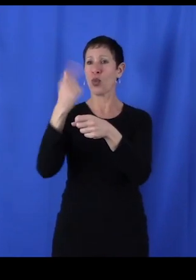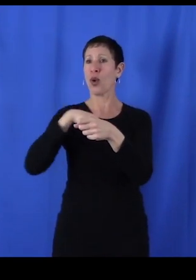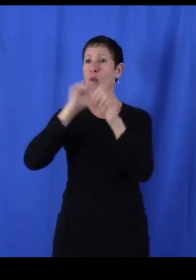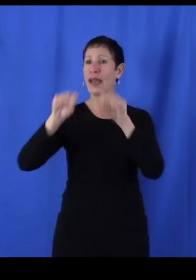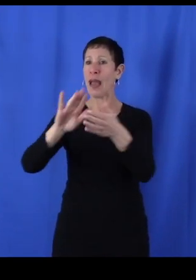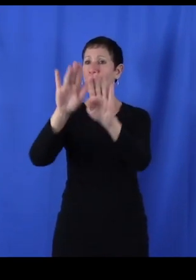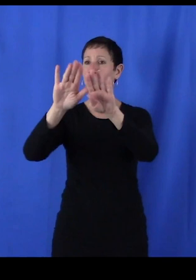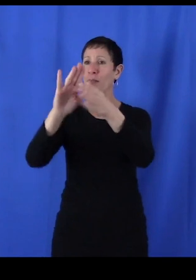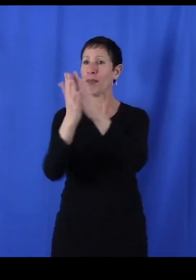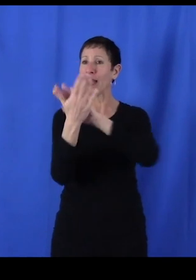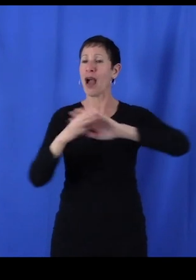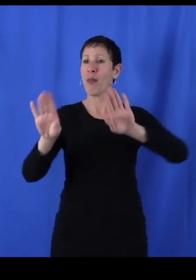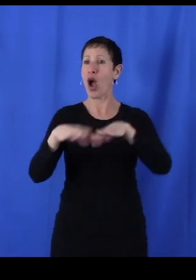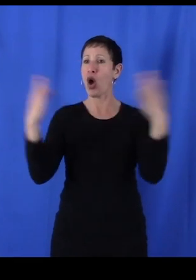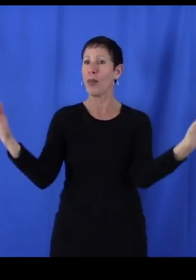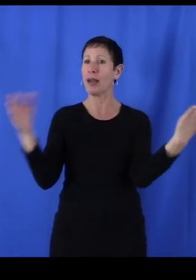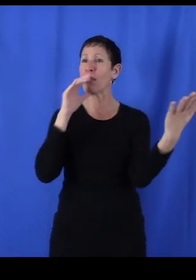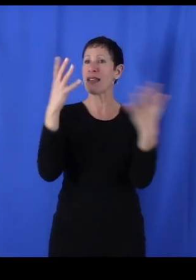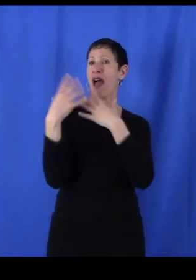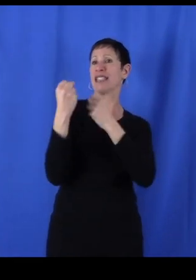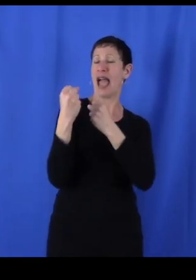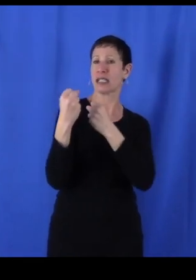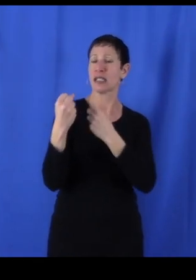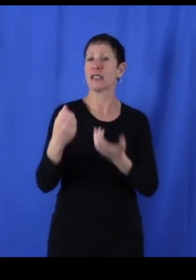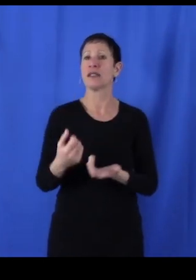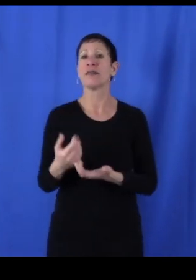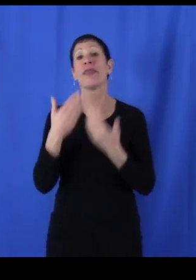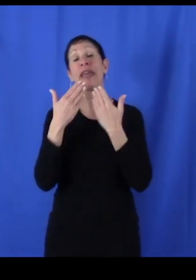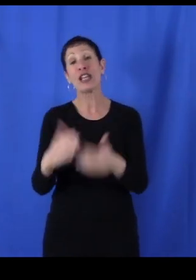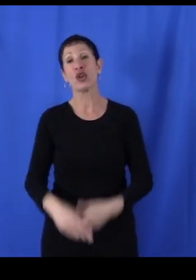we can be open and yet not attacked? Thank you.